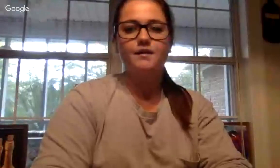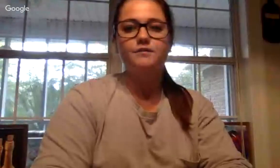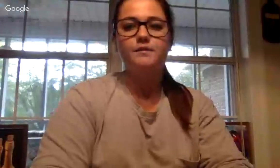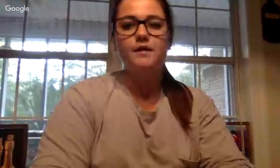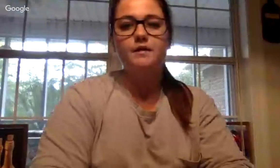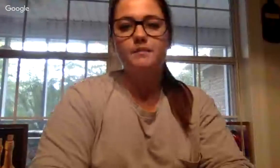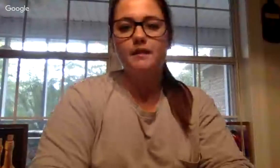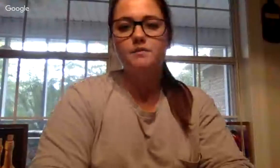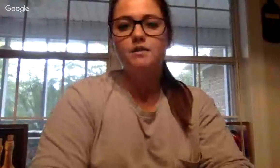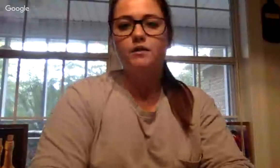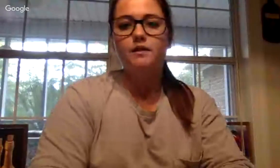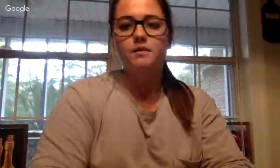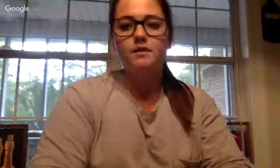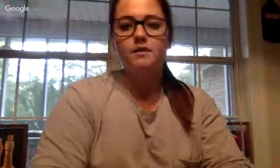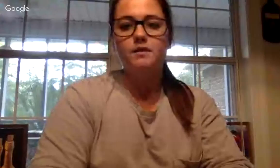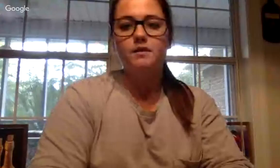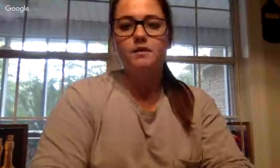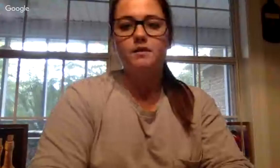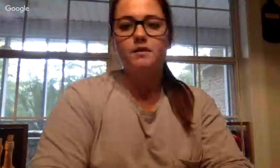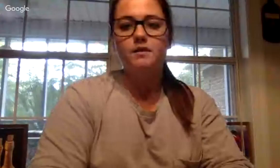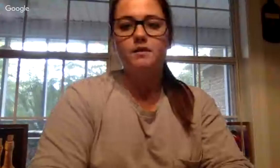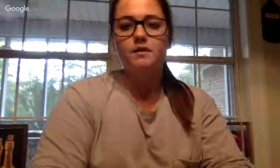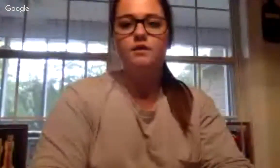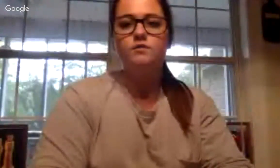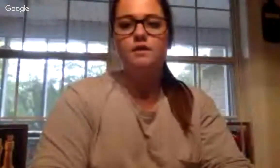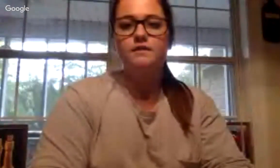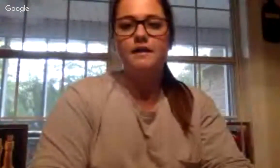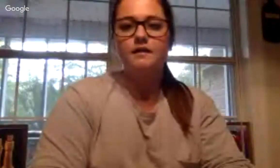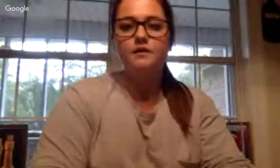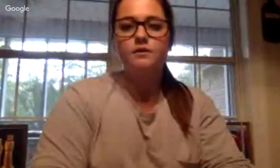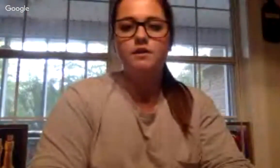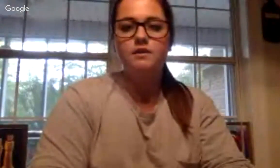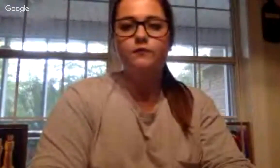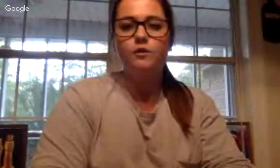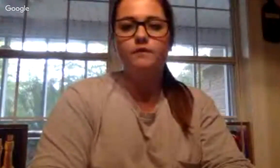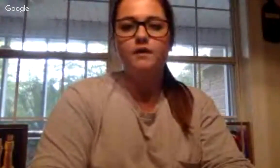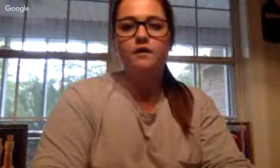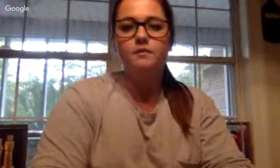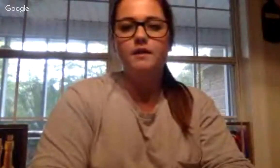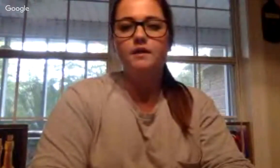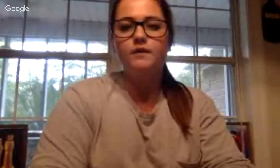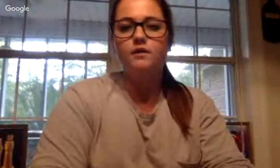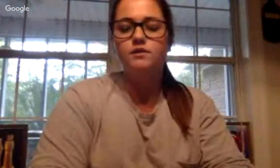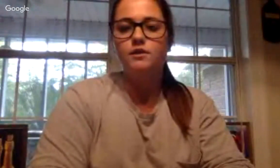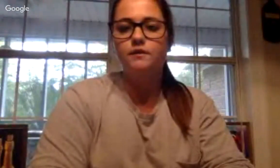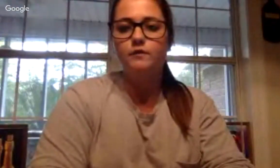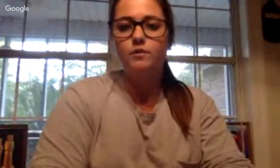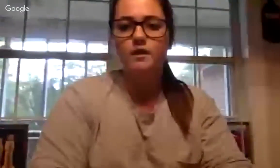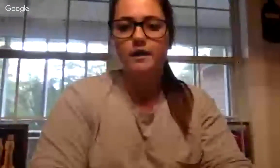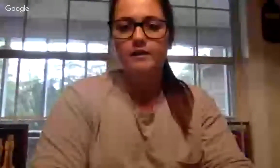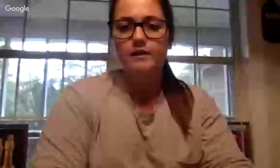Hello, my name is Harley Mills, and I will be demonstrating the use of sign language as a form of an augmentative and alternative communication